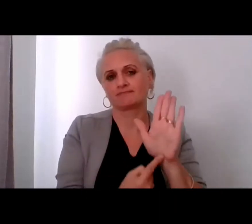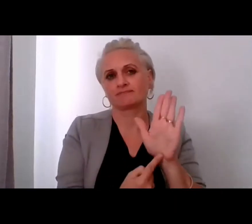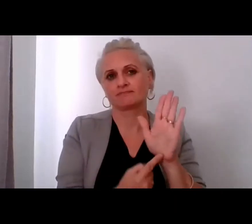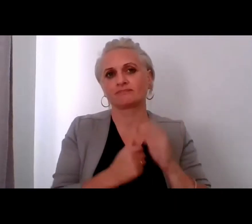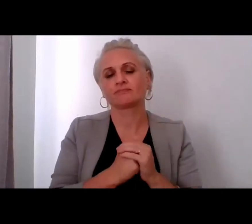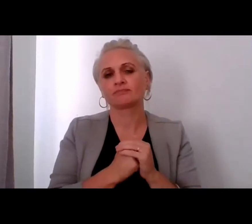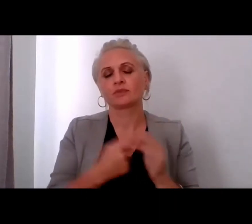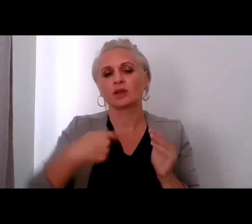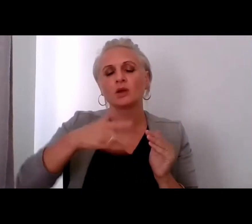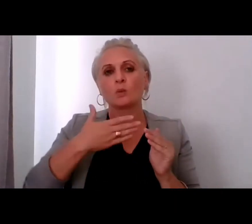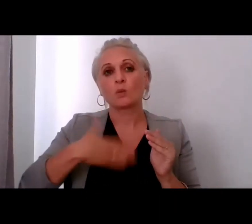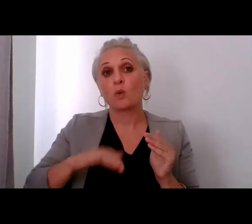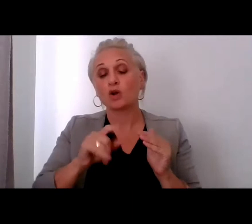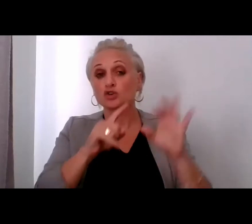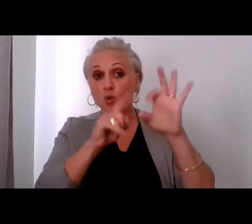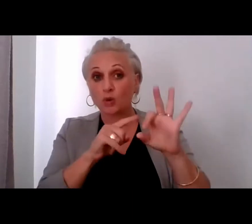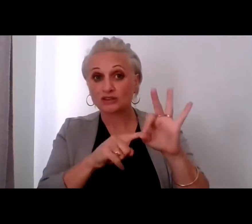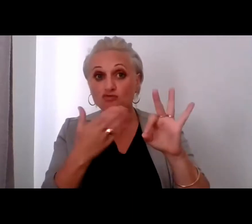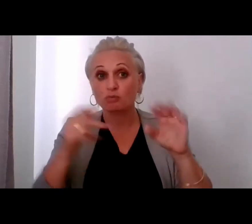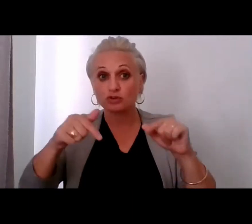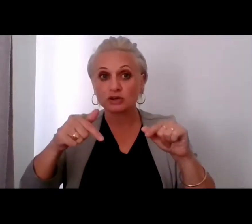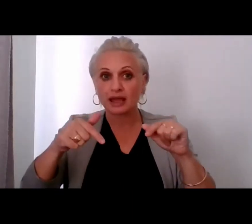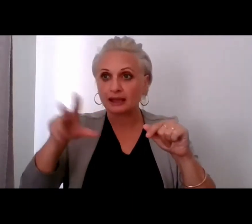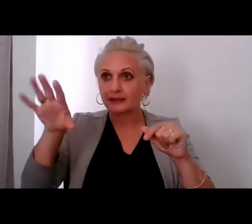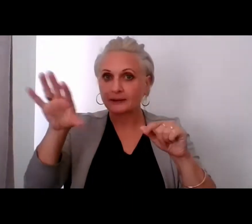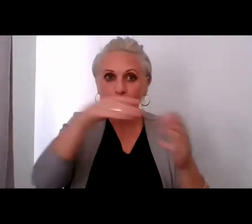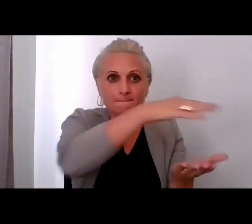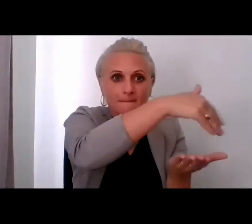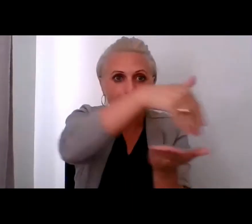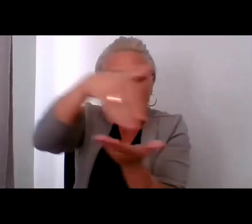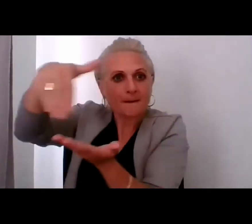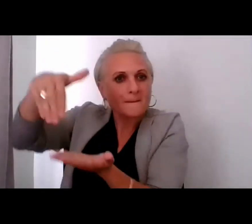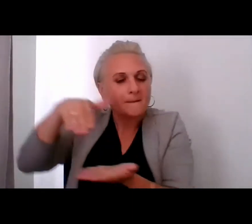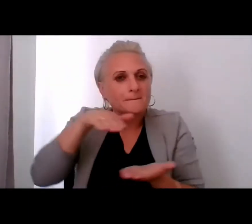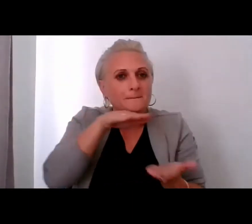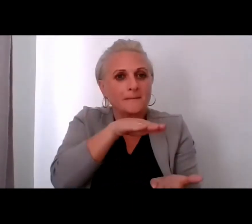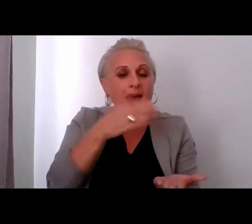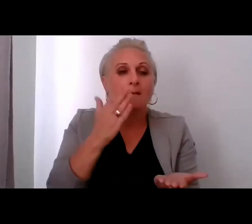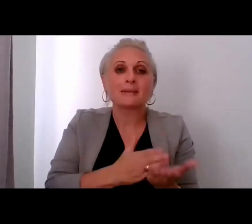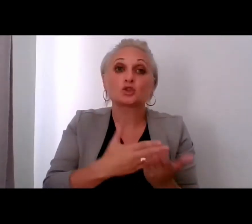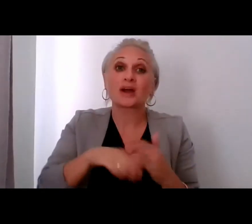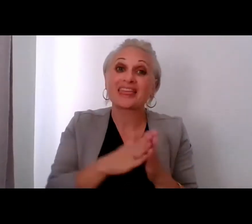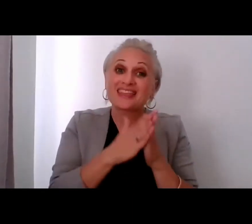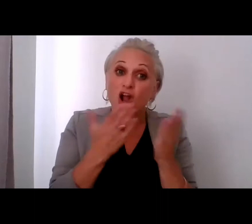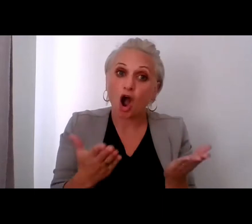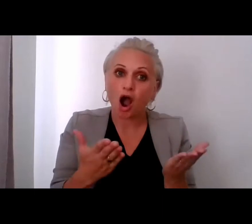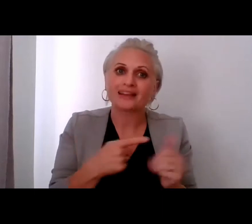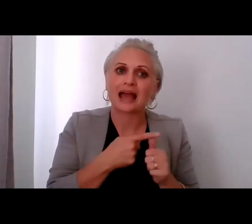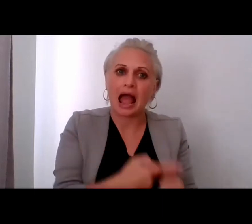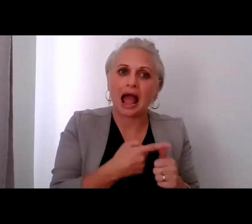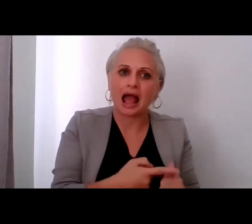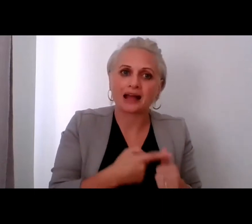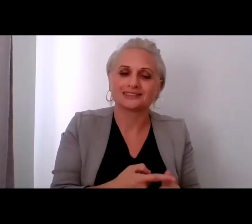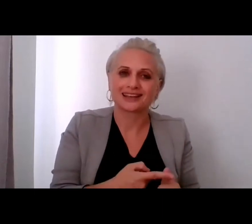We want to take your questions from today's session and make sure we address them in the guide. And then we will get the guide out